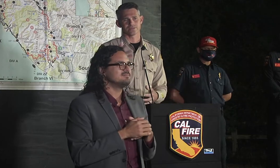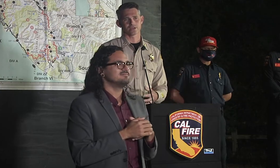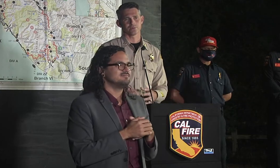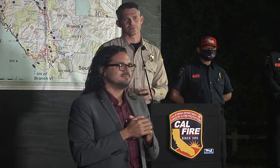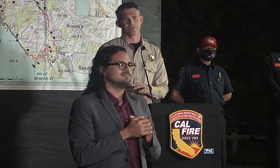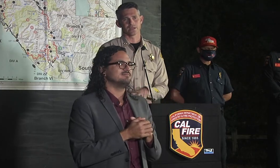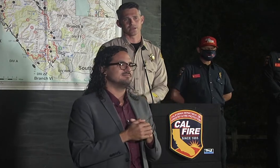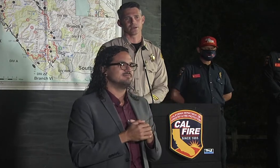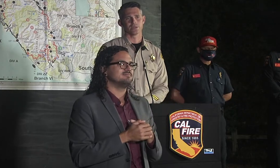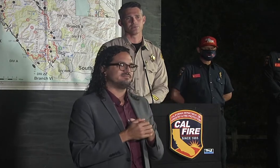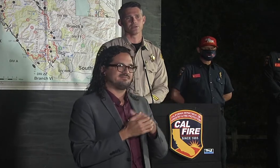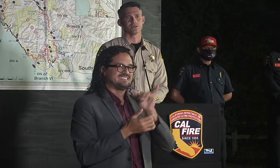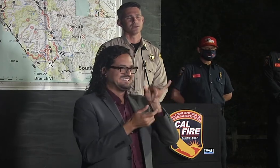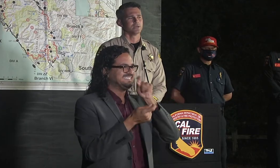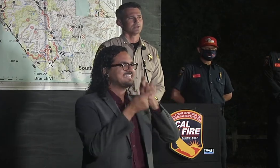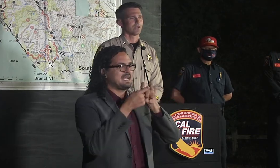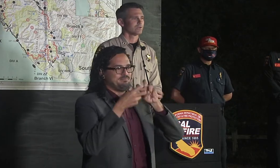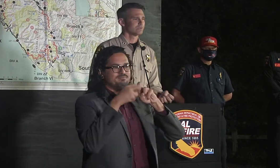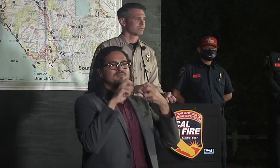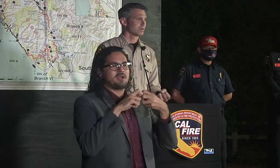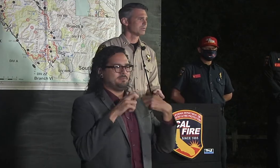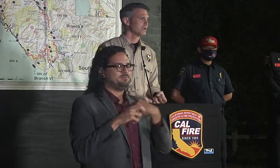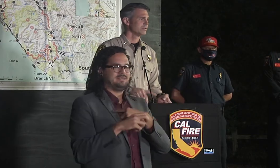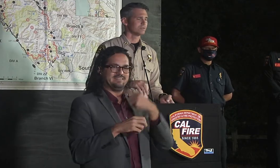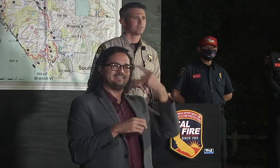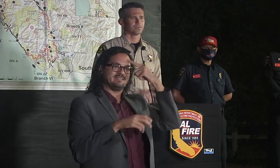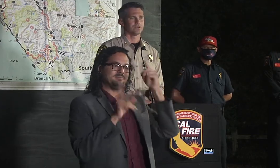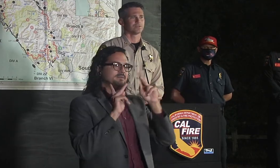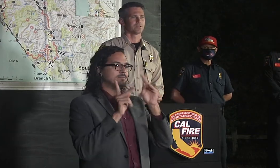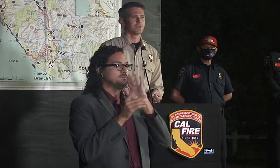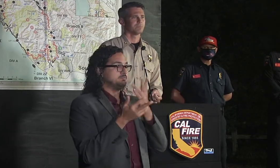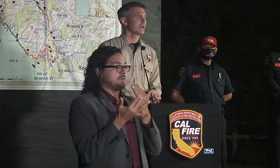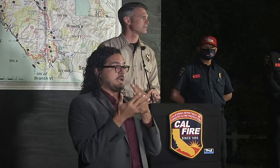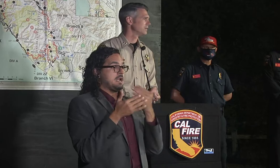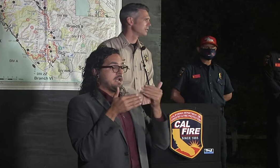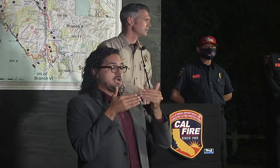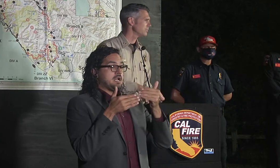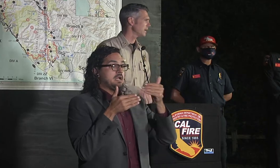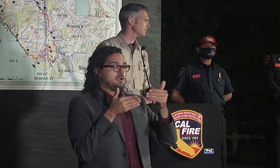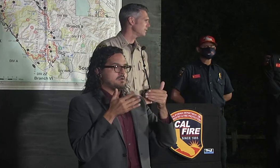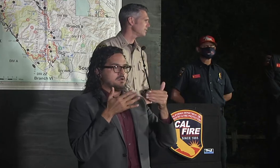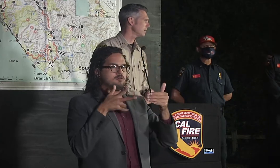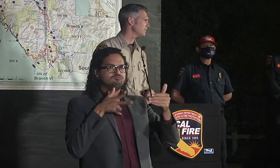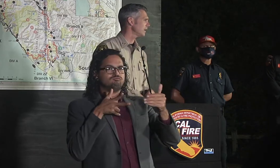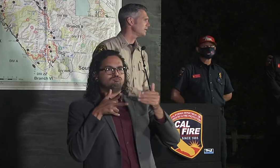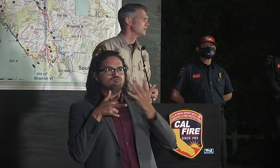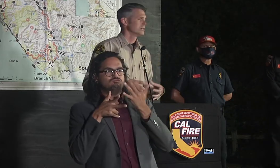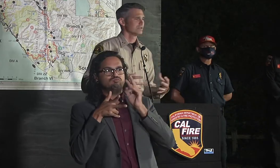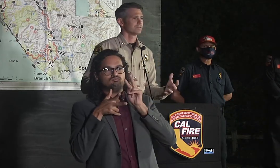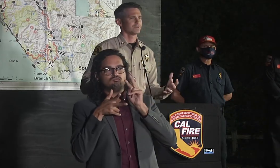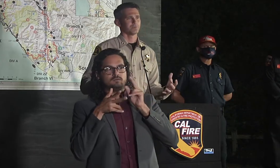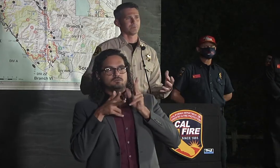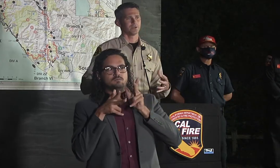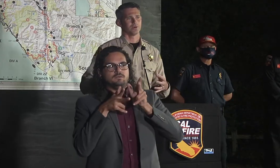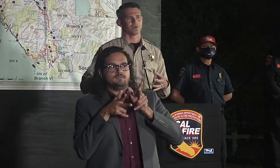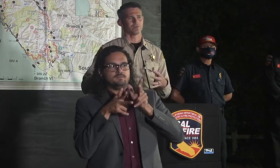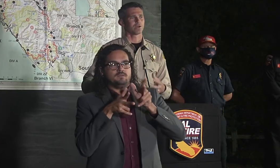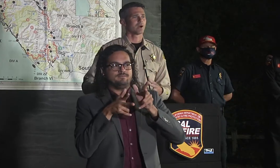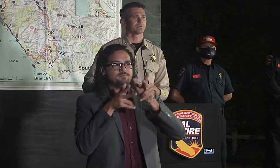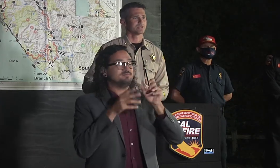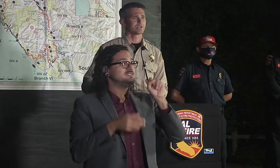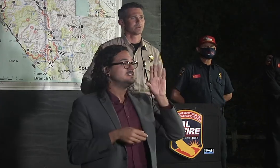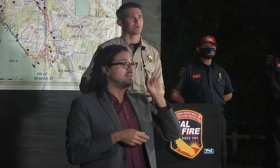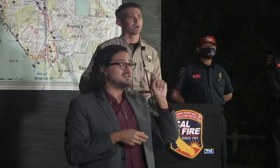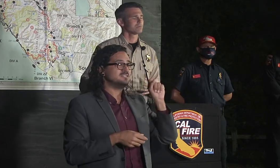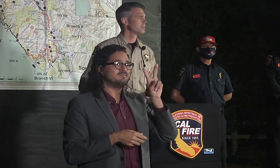that. That's exactly what we're thinking. I mean, not only is it the roadways, it could impact the city of Scotts Valley. There's still, you know, a